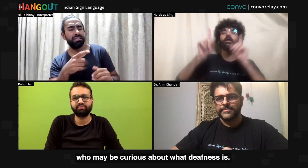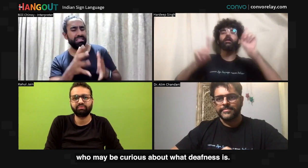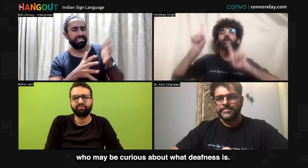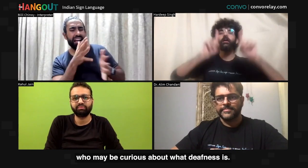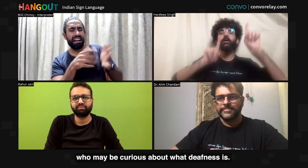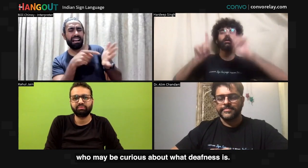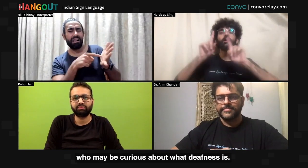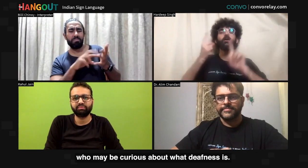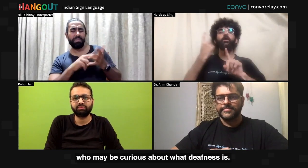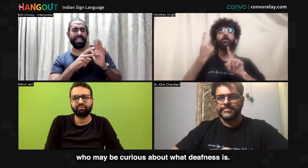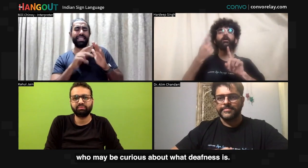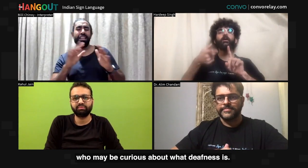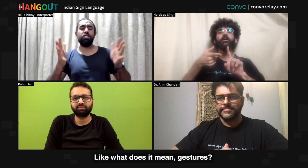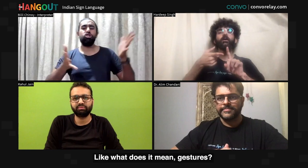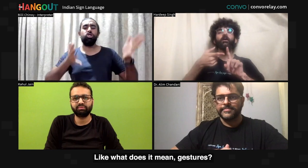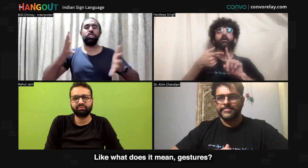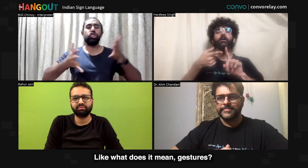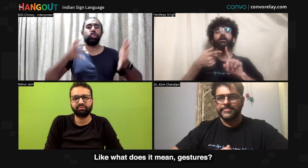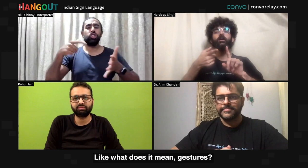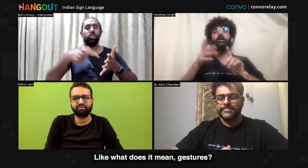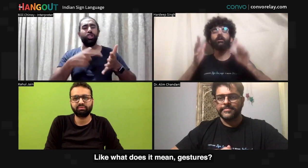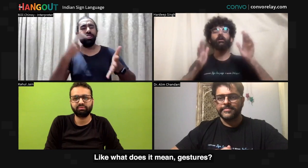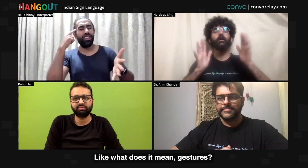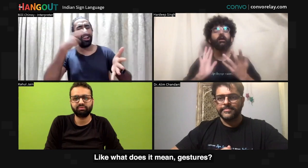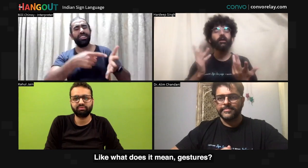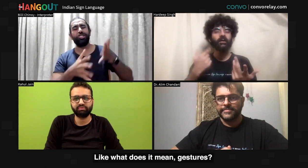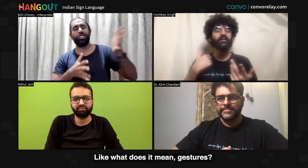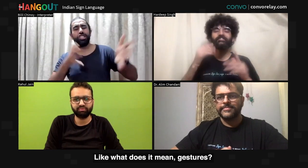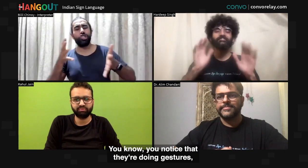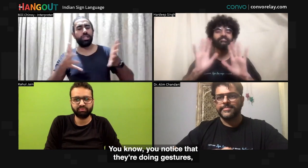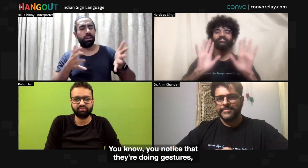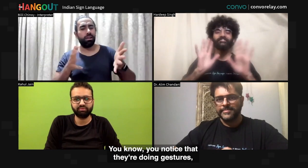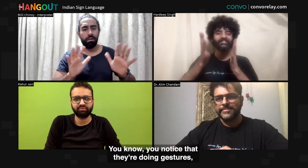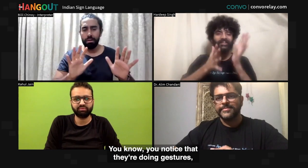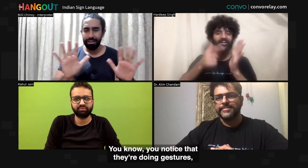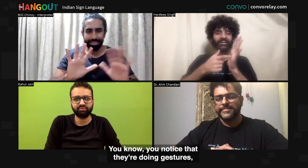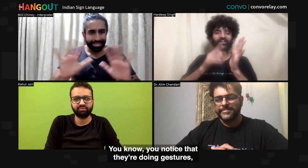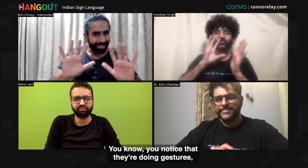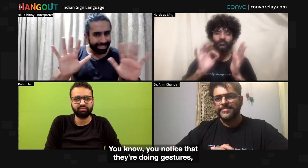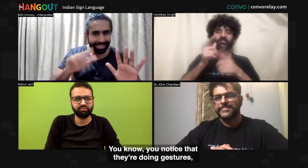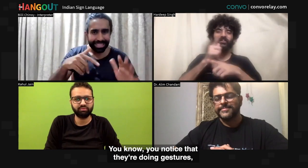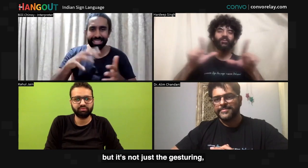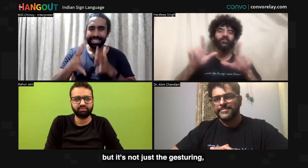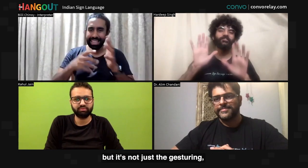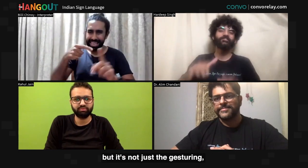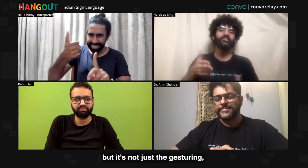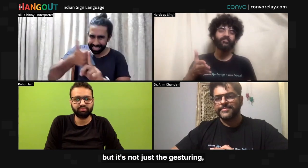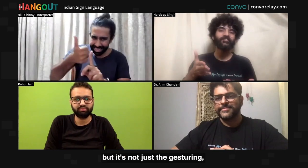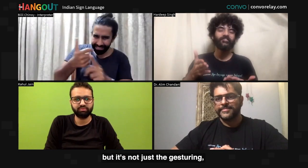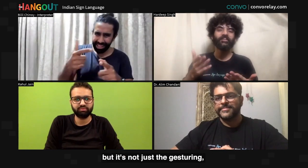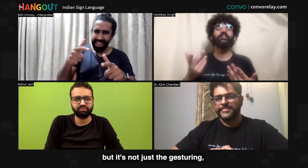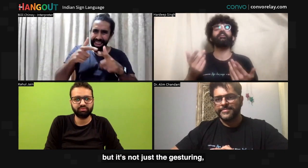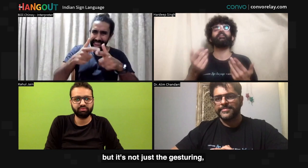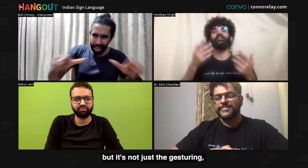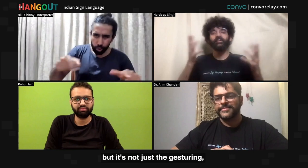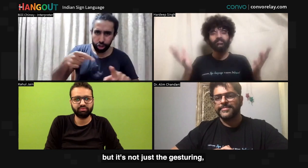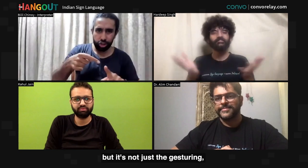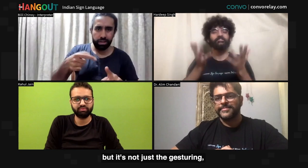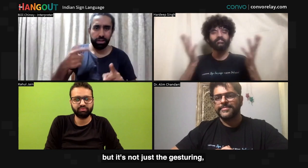about what deafness is. Like, what does it mean? Gestures. You know, you notice that they're doing gestures, but it's not just the gesturing.